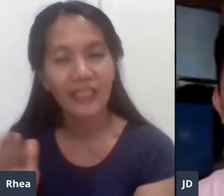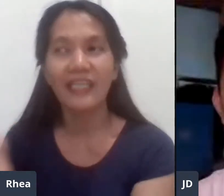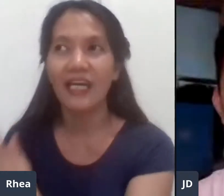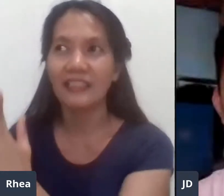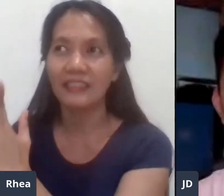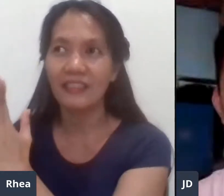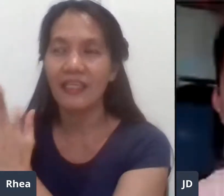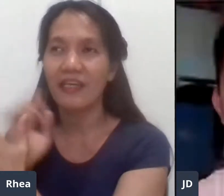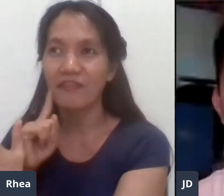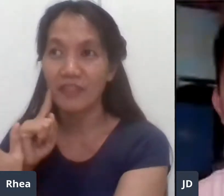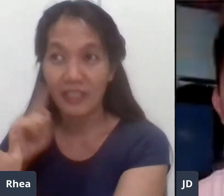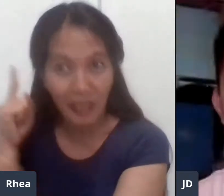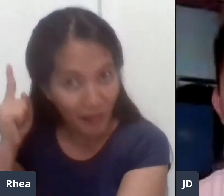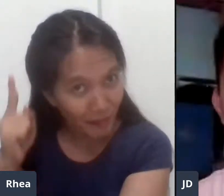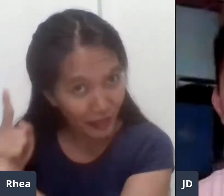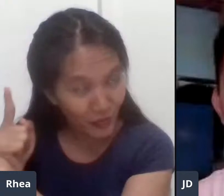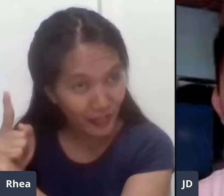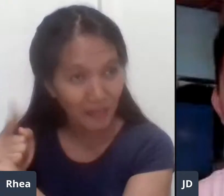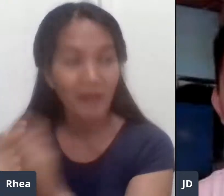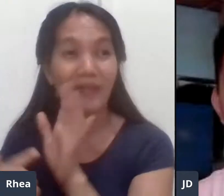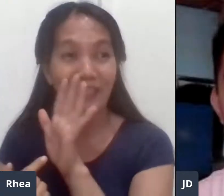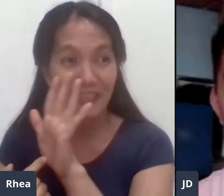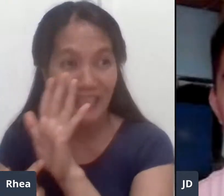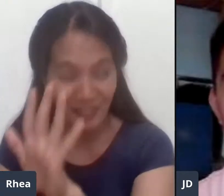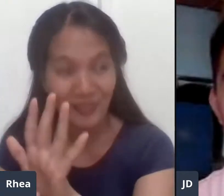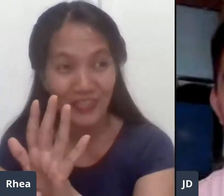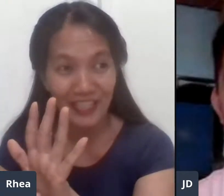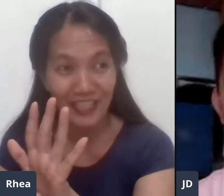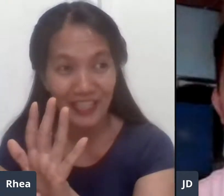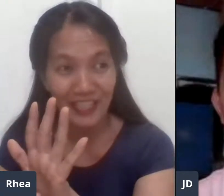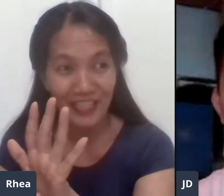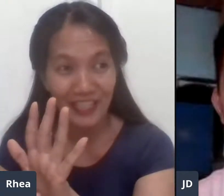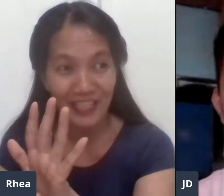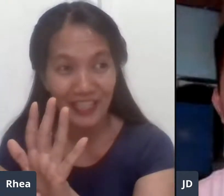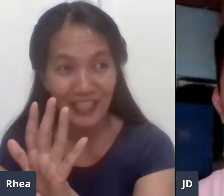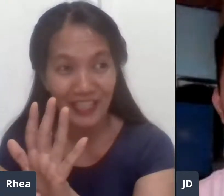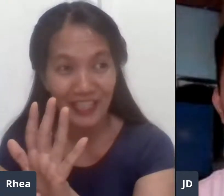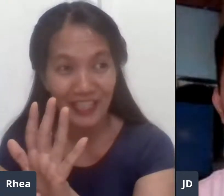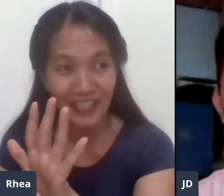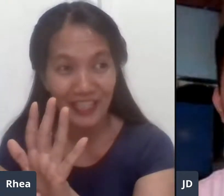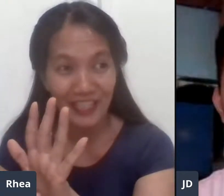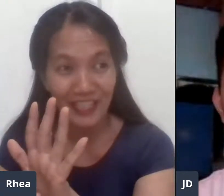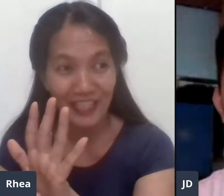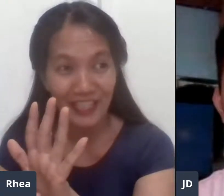this afternoon, I asked the deaf na tama ba ito ang ipapakita ko on